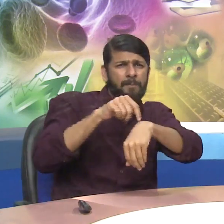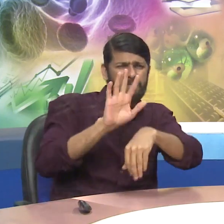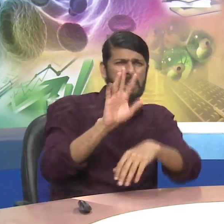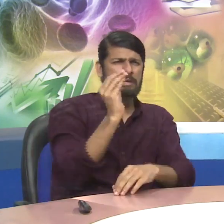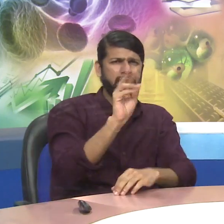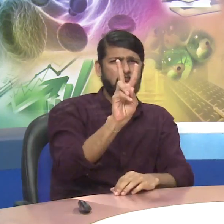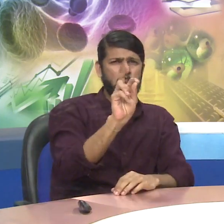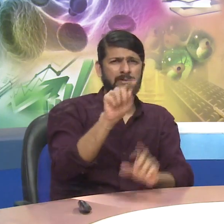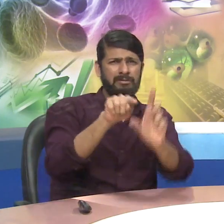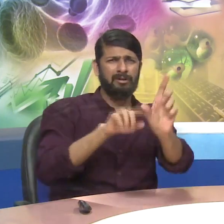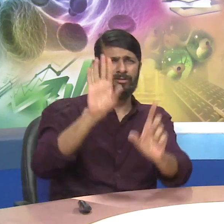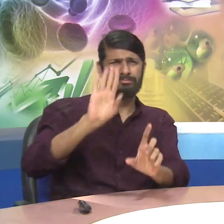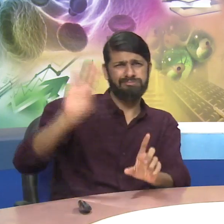India became republic.